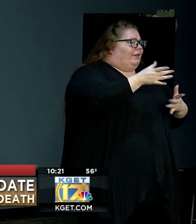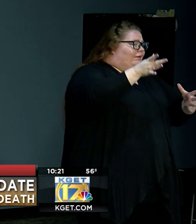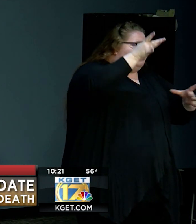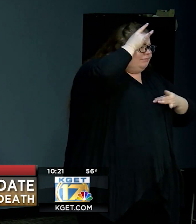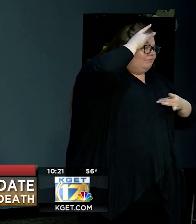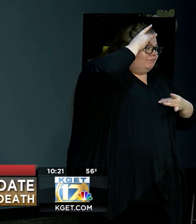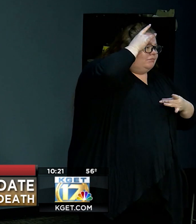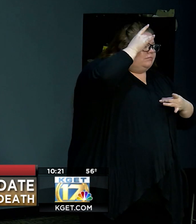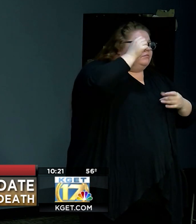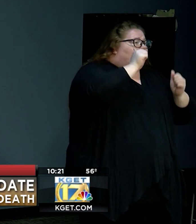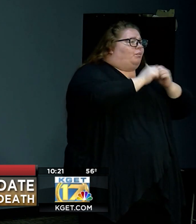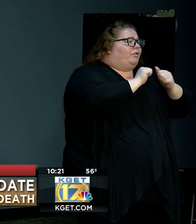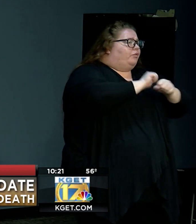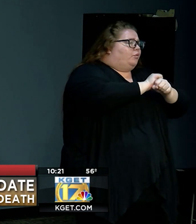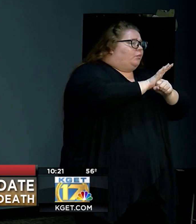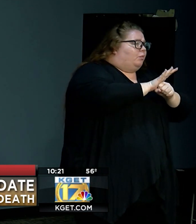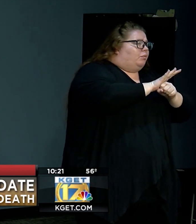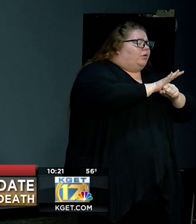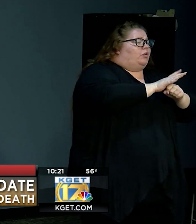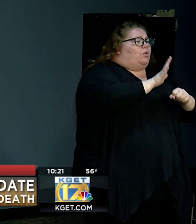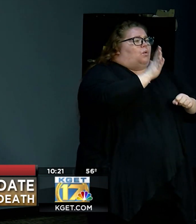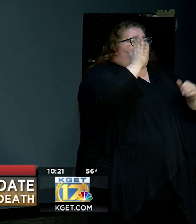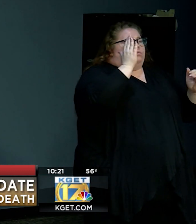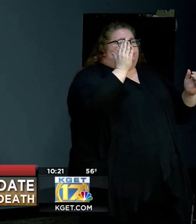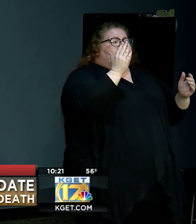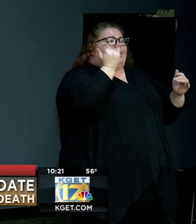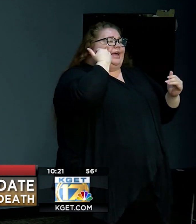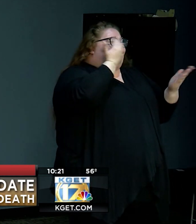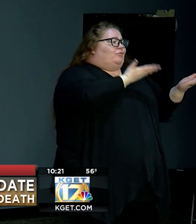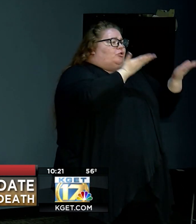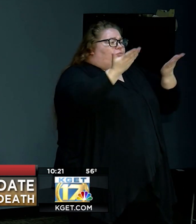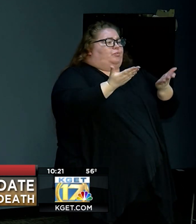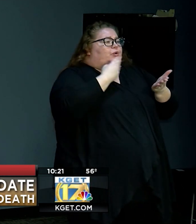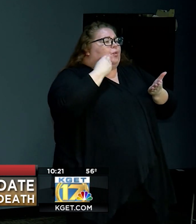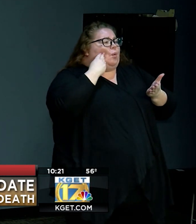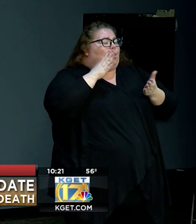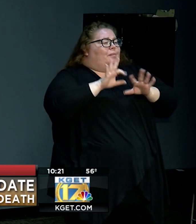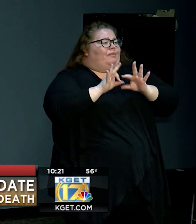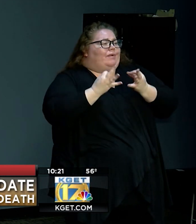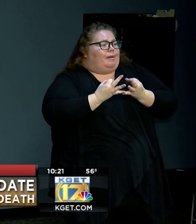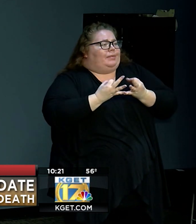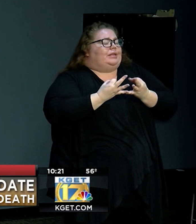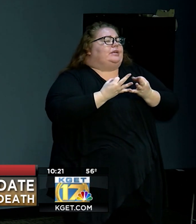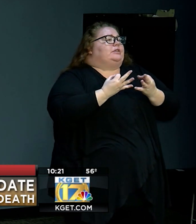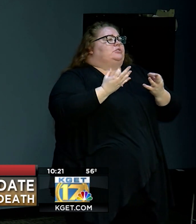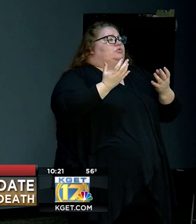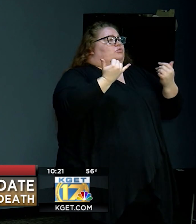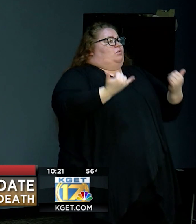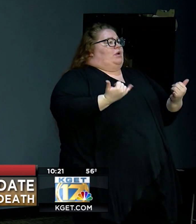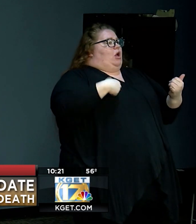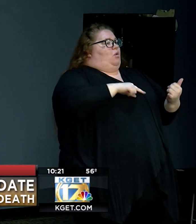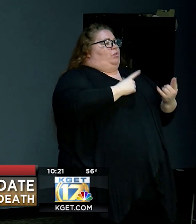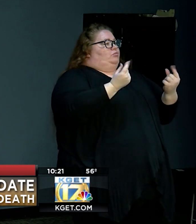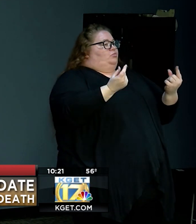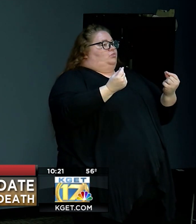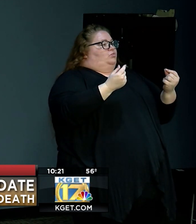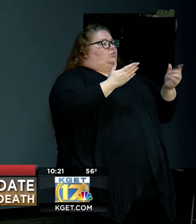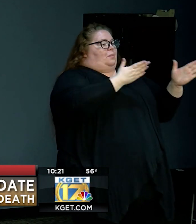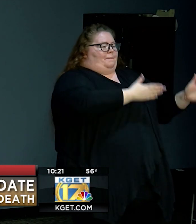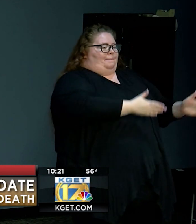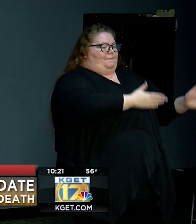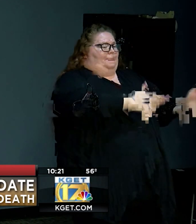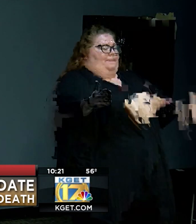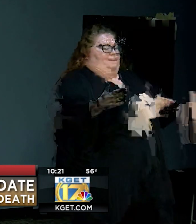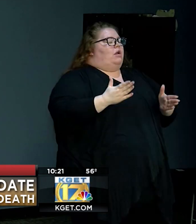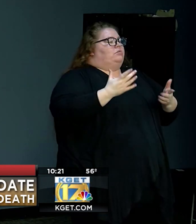and even more significant, taking that disease home to their family. And so we're united together in making sure that our